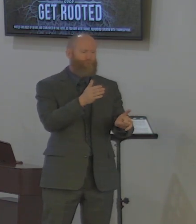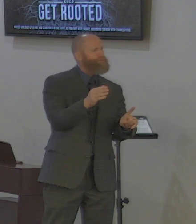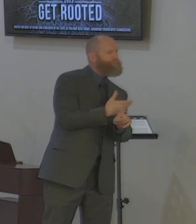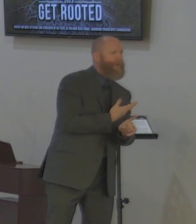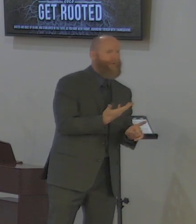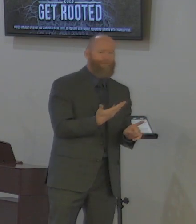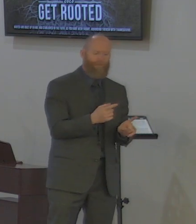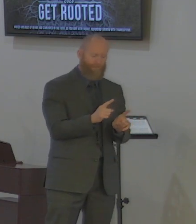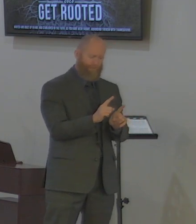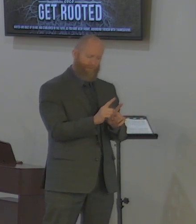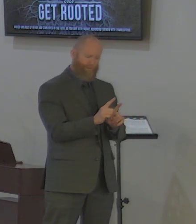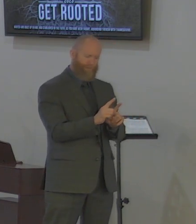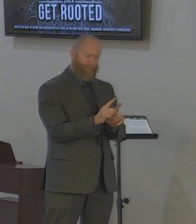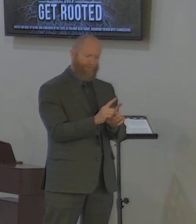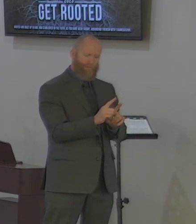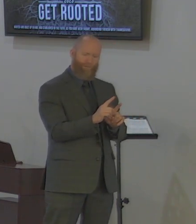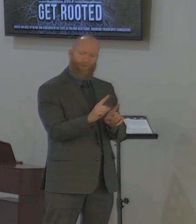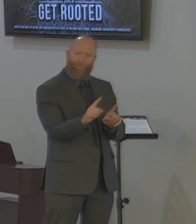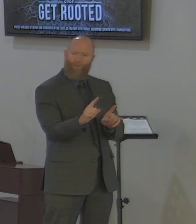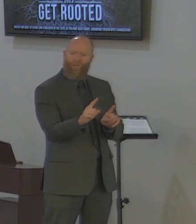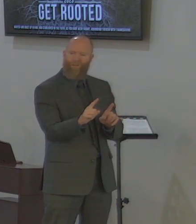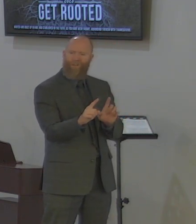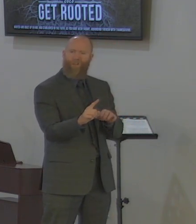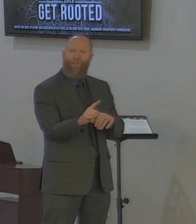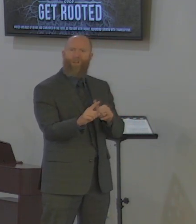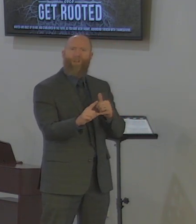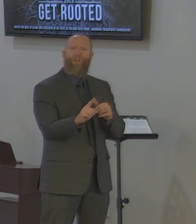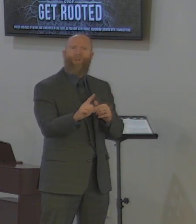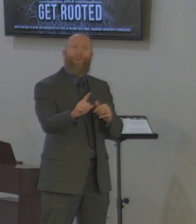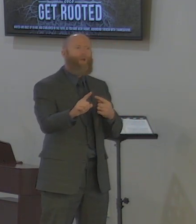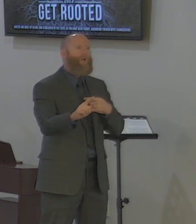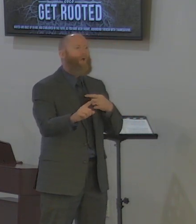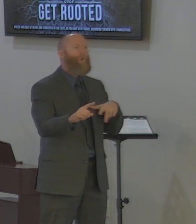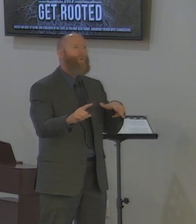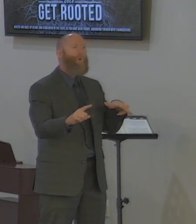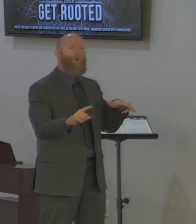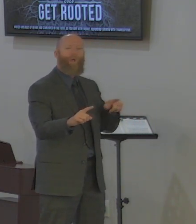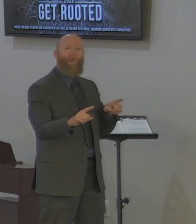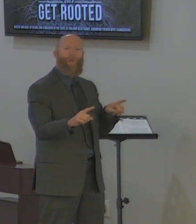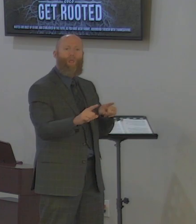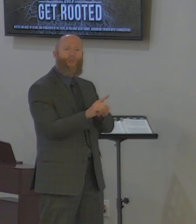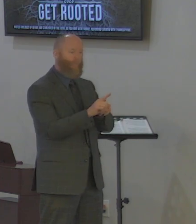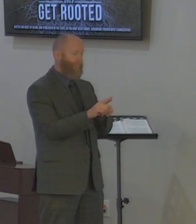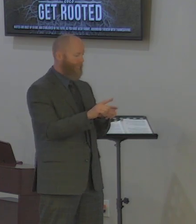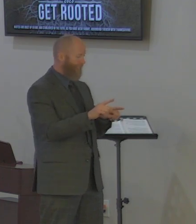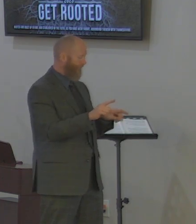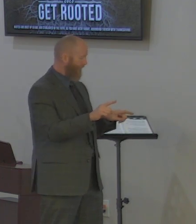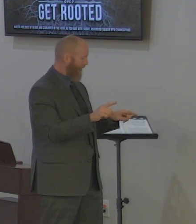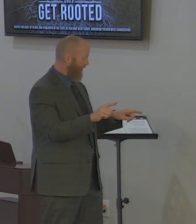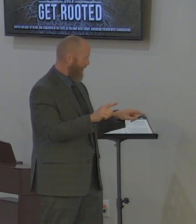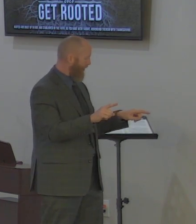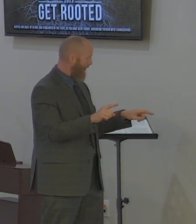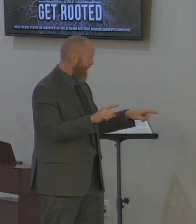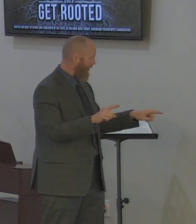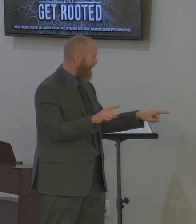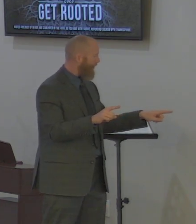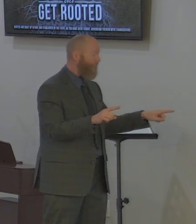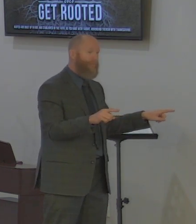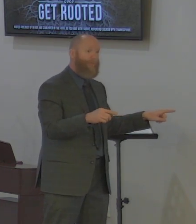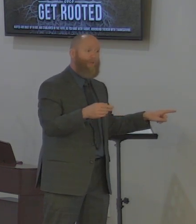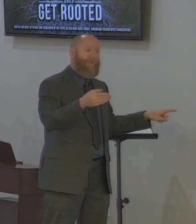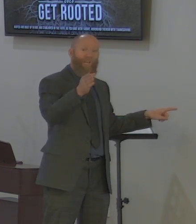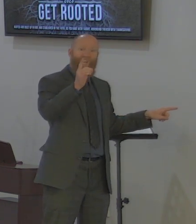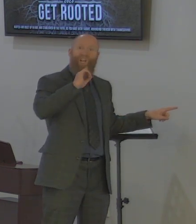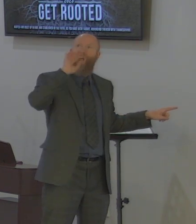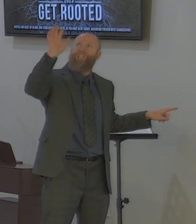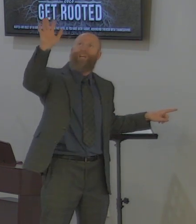fight, and you go off in the wrong direction in life, and God has to send you something to scare you